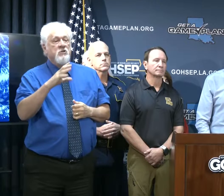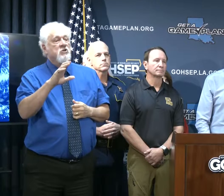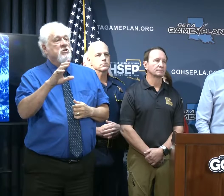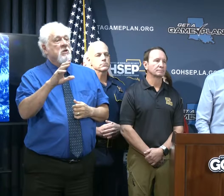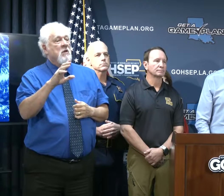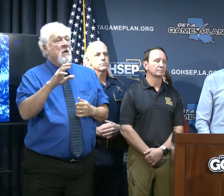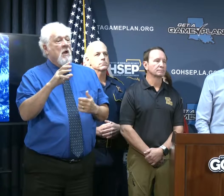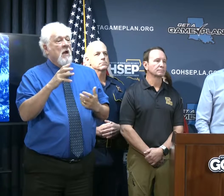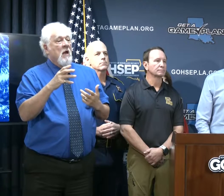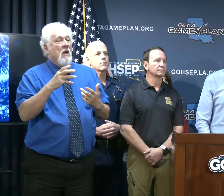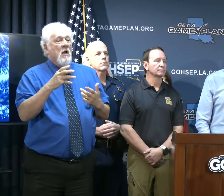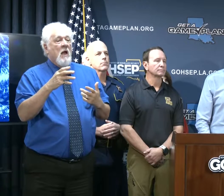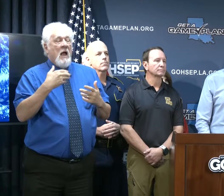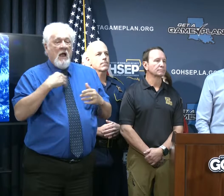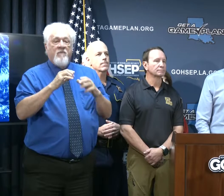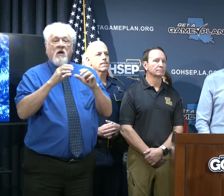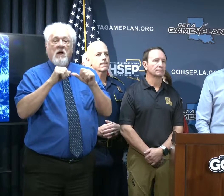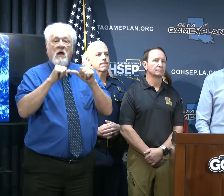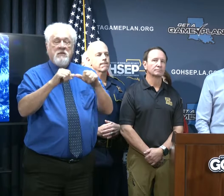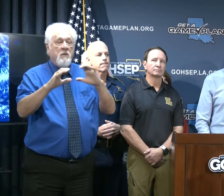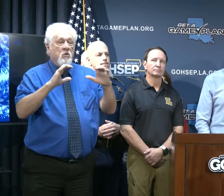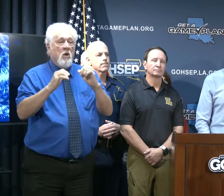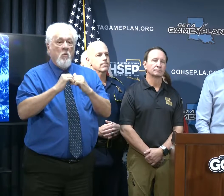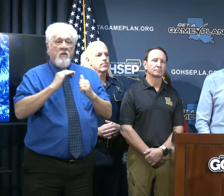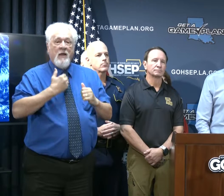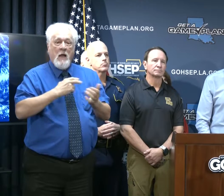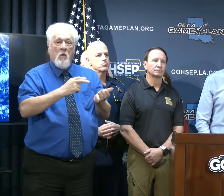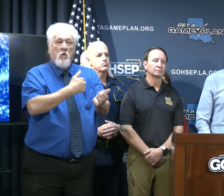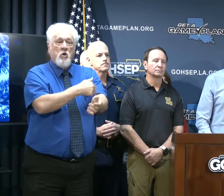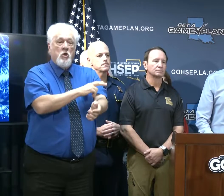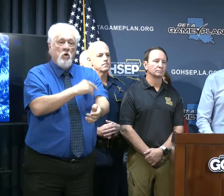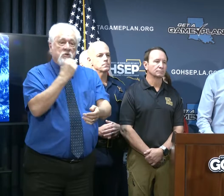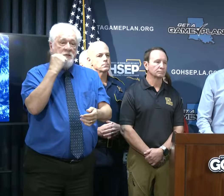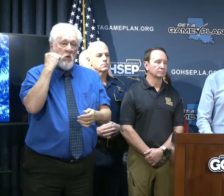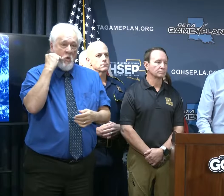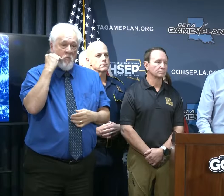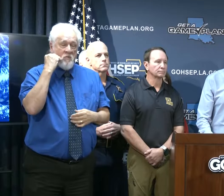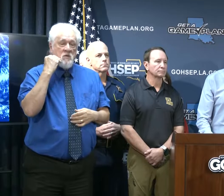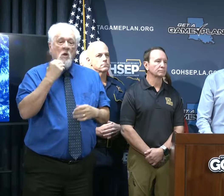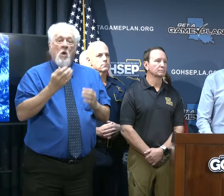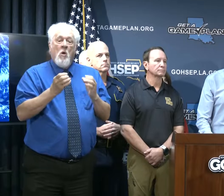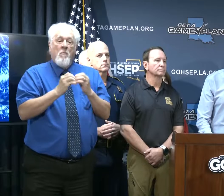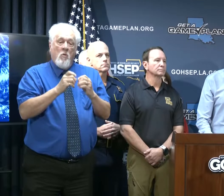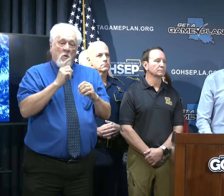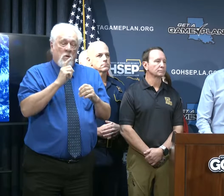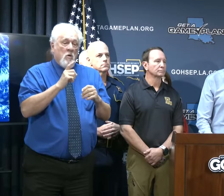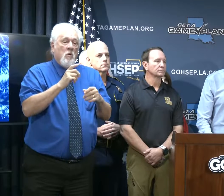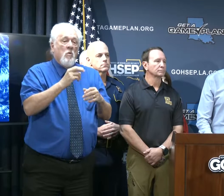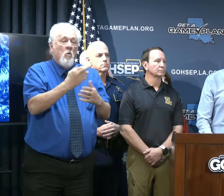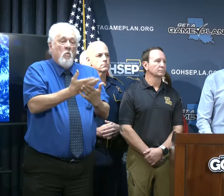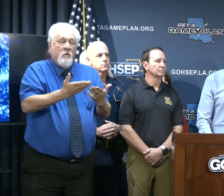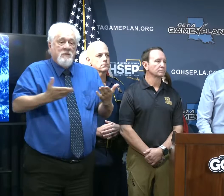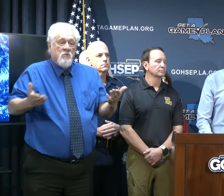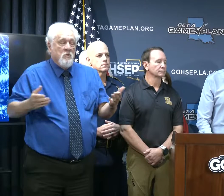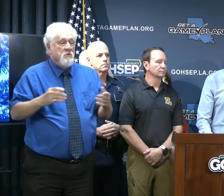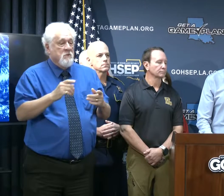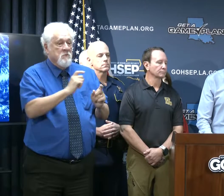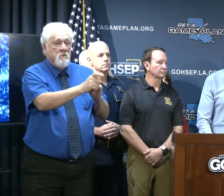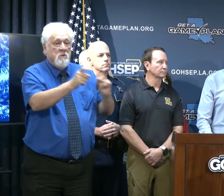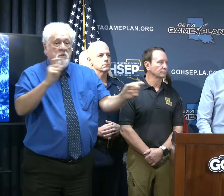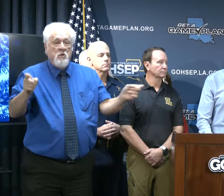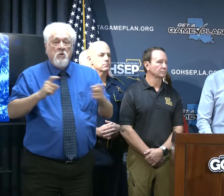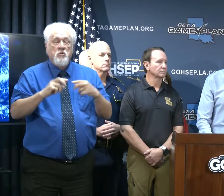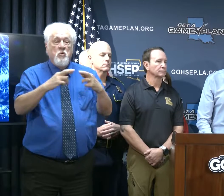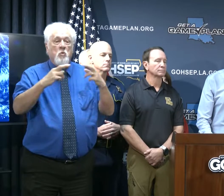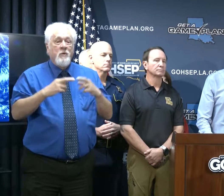has almost constant communications with our nursing homes, more dedicated resources right now to regions 3